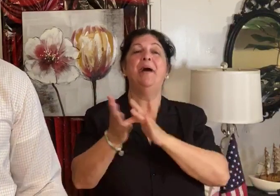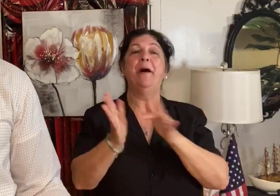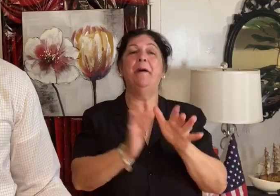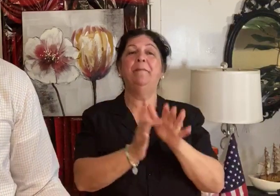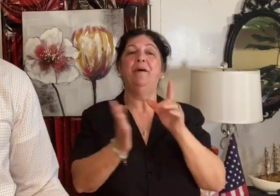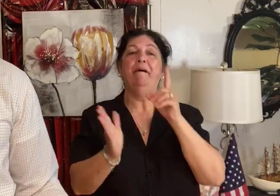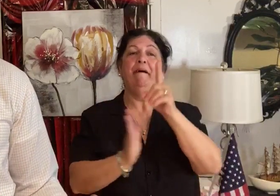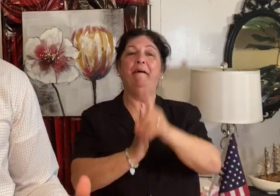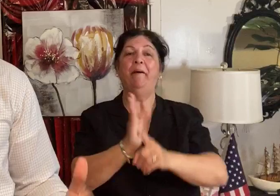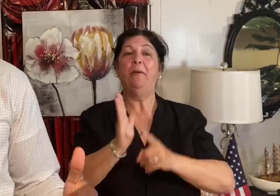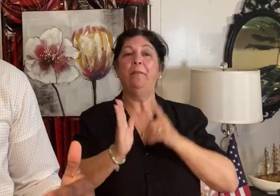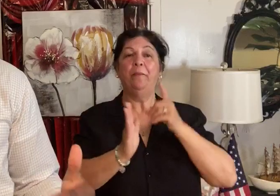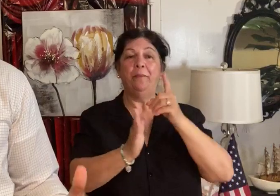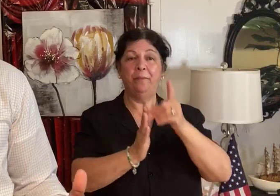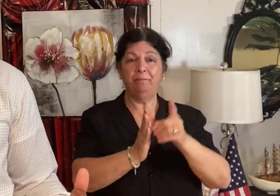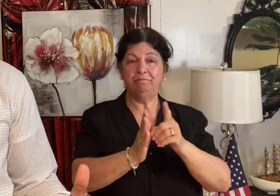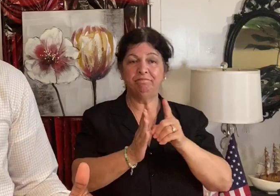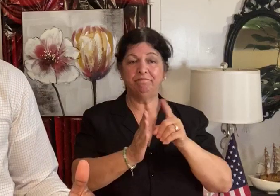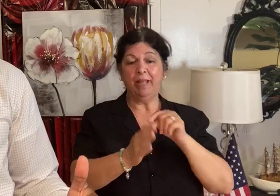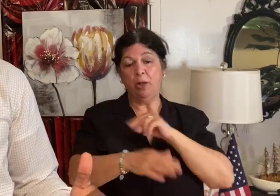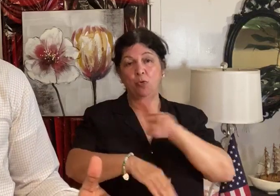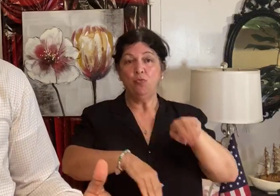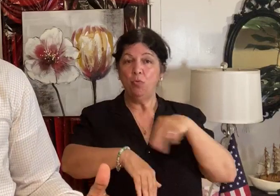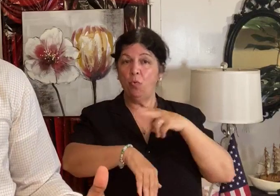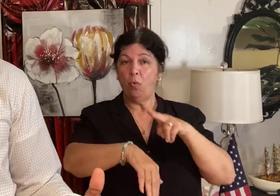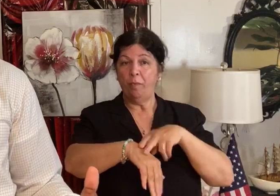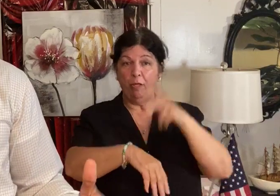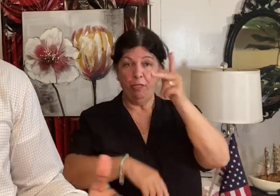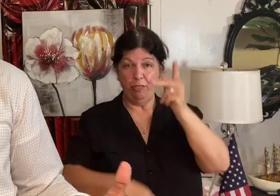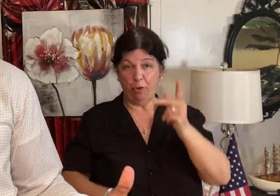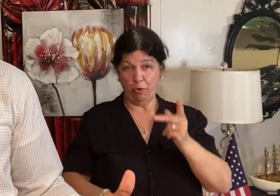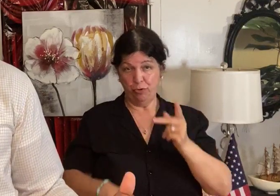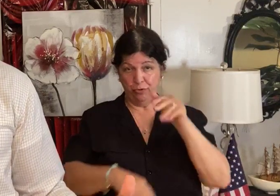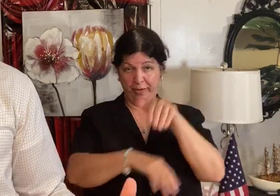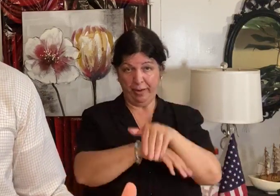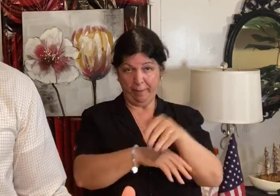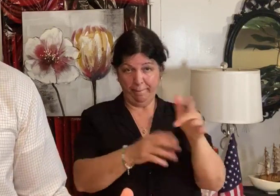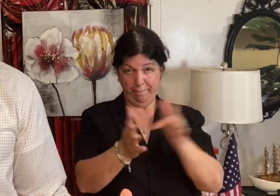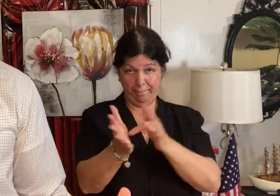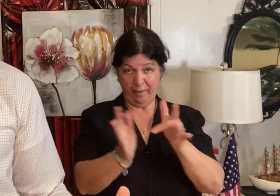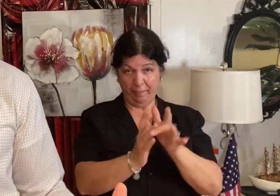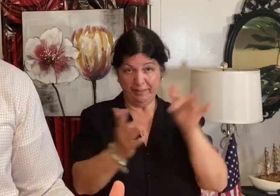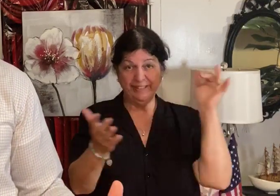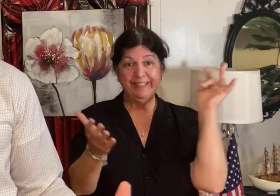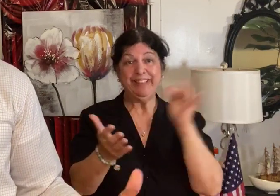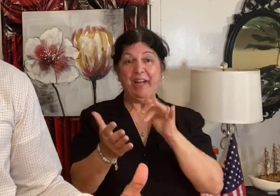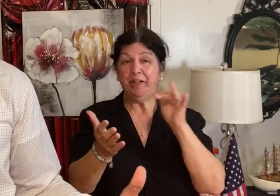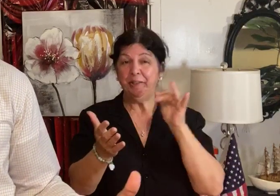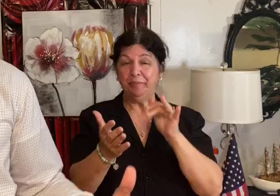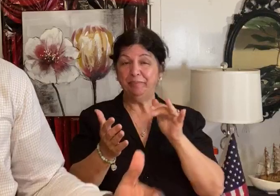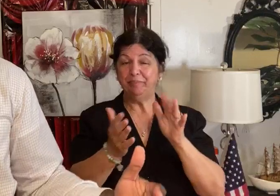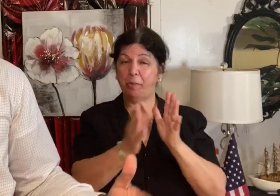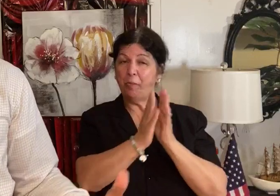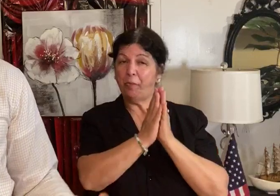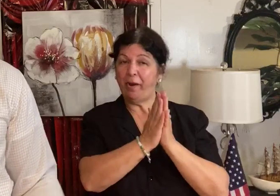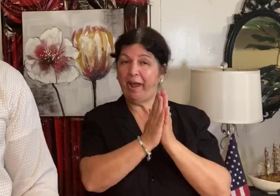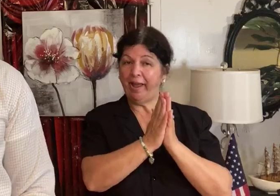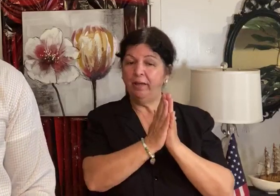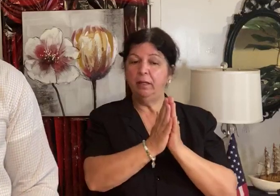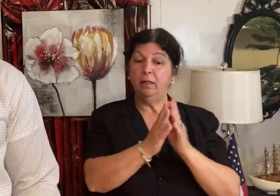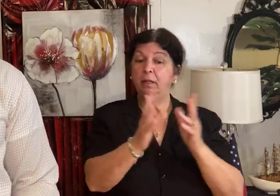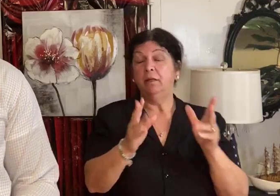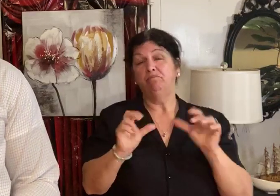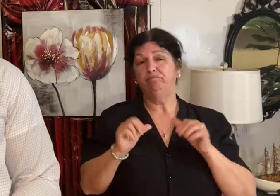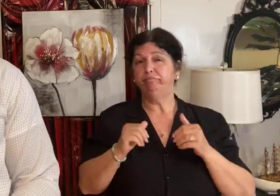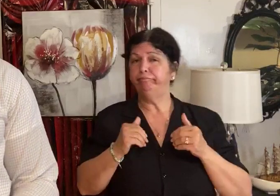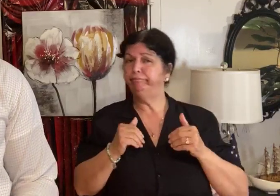would otherwise be our normal Thursday night Bible study and prayer fellowship. But of course, since what's been